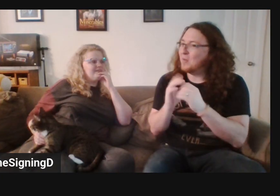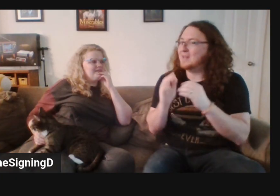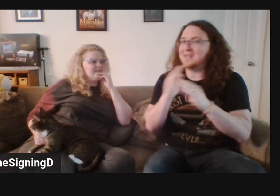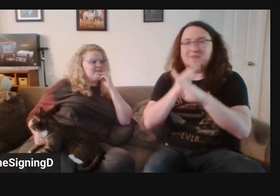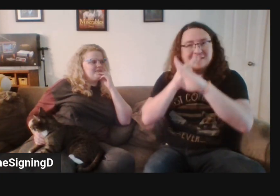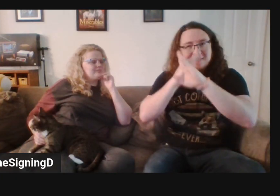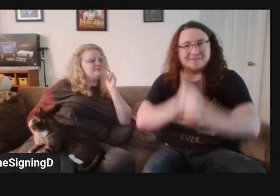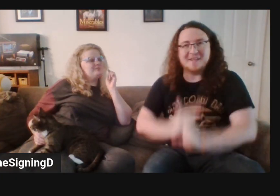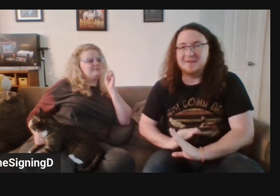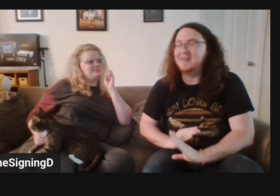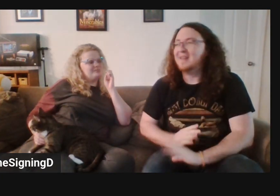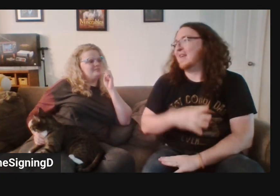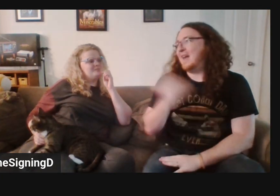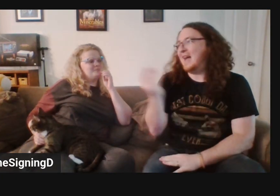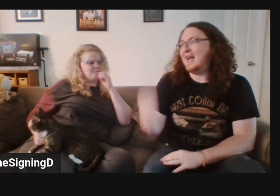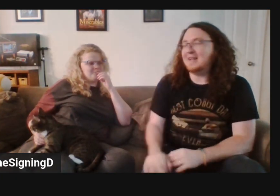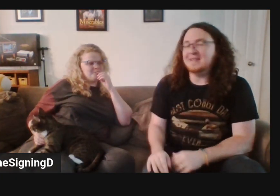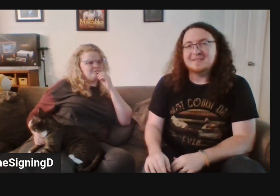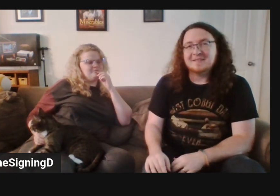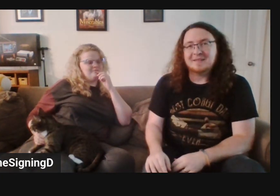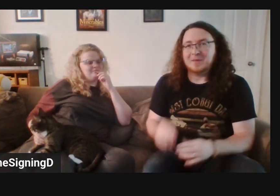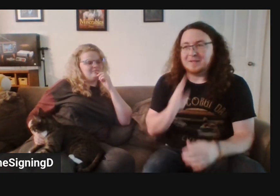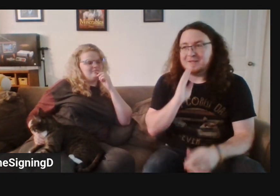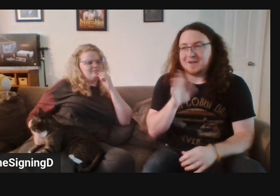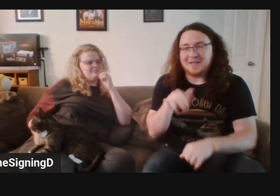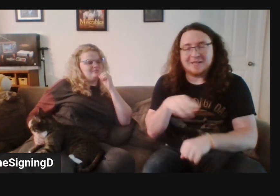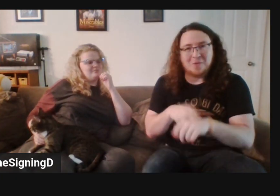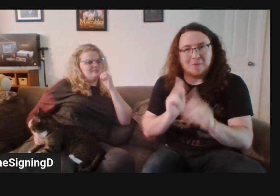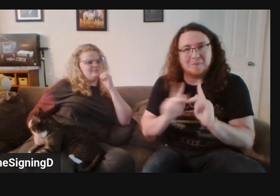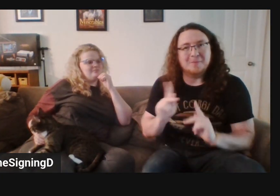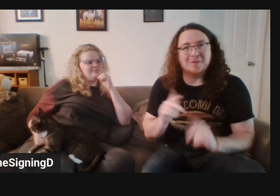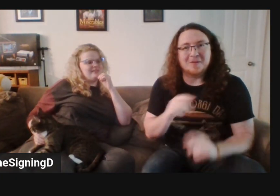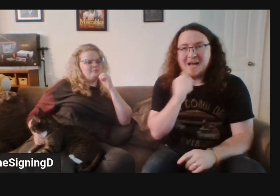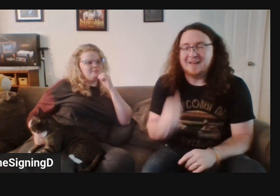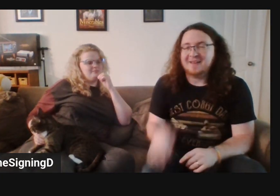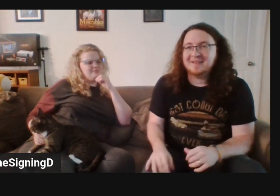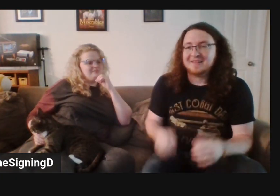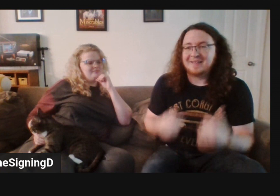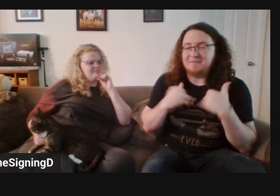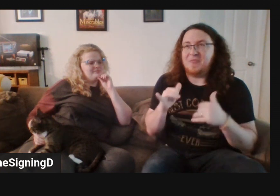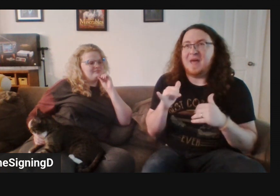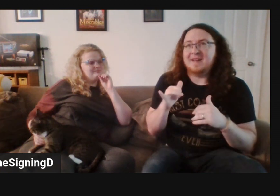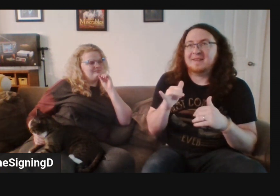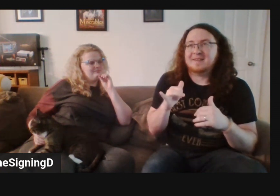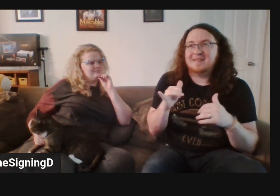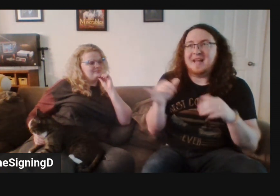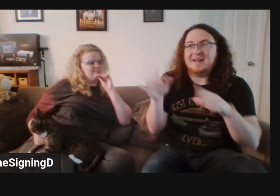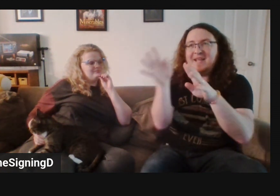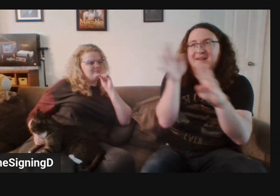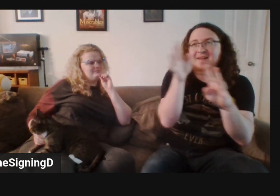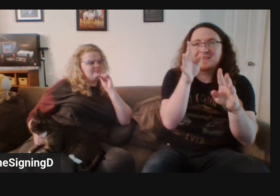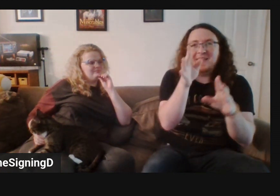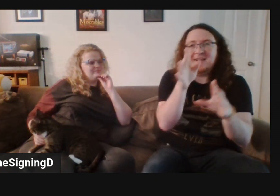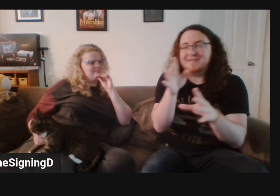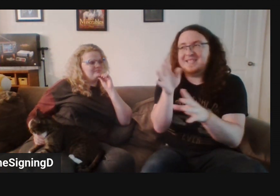made, everyone's defenses are down, and we can talk like normal people, not have that